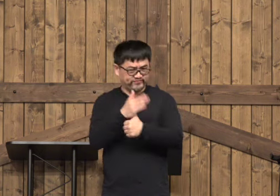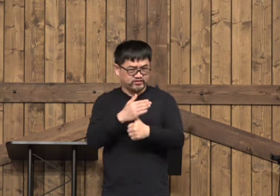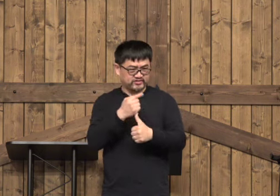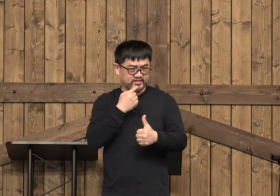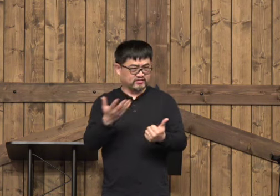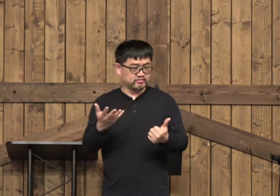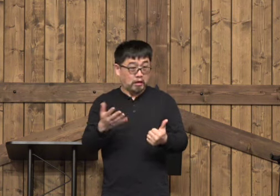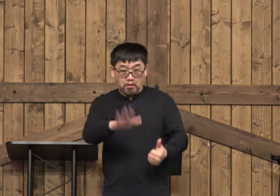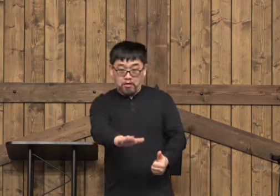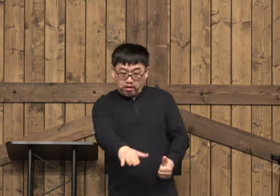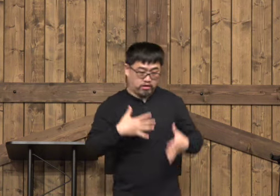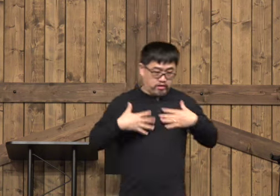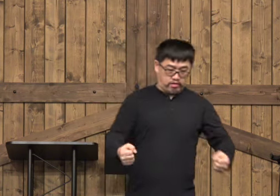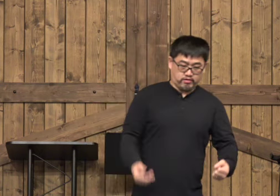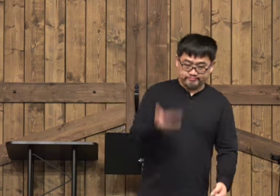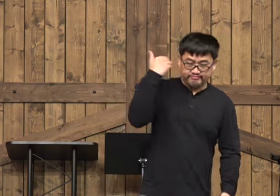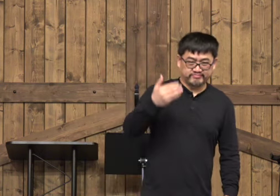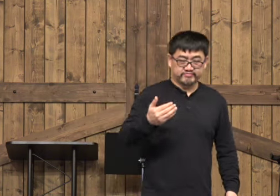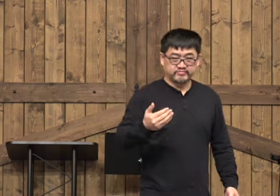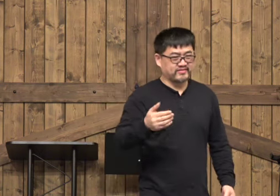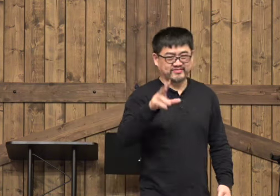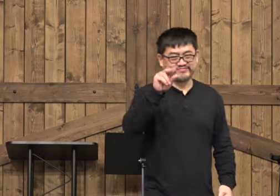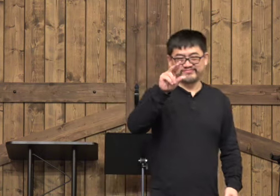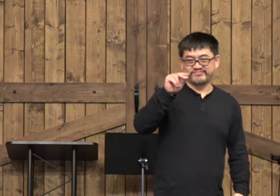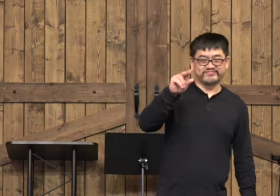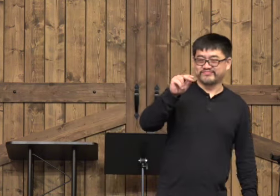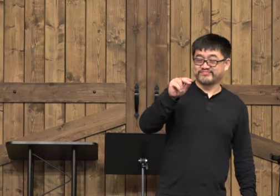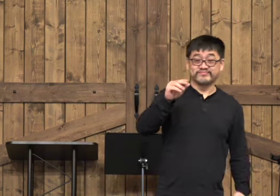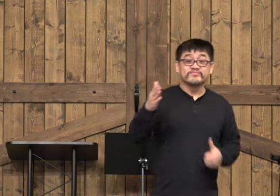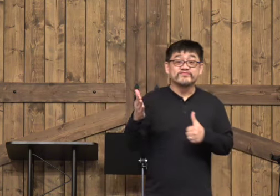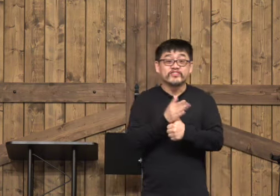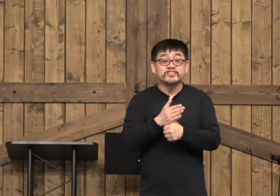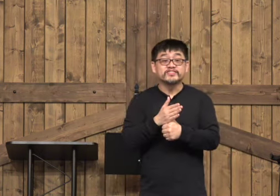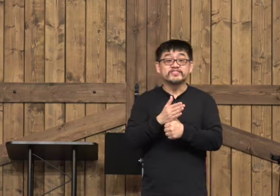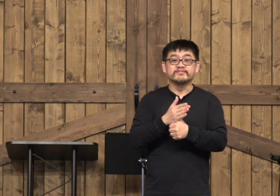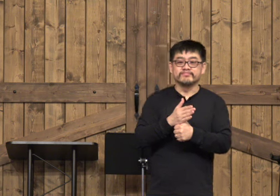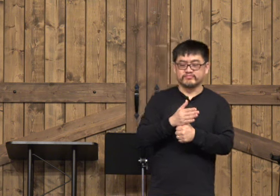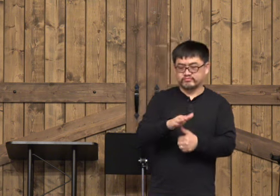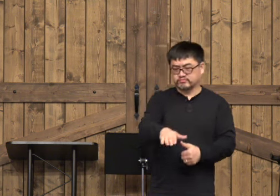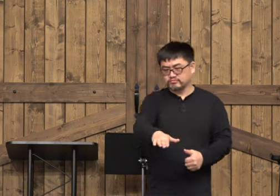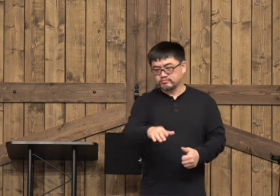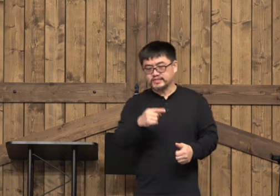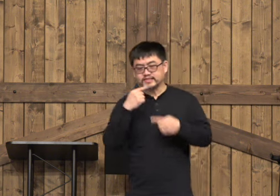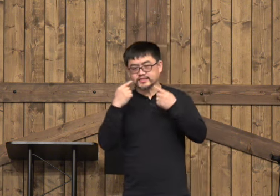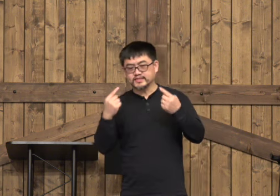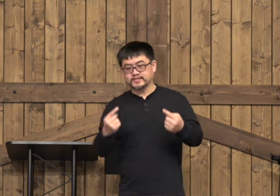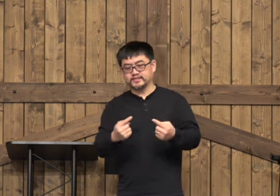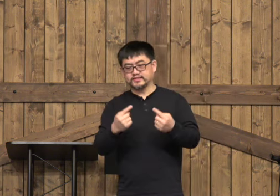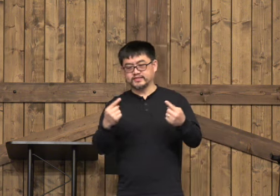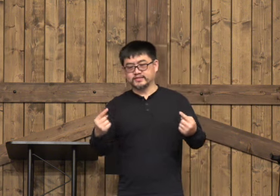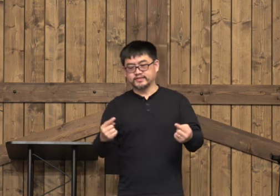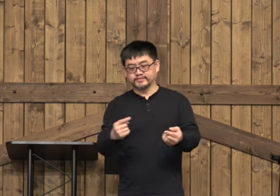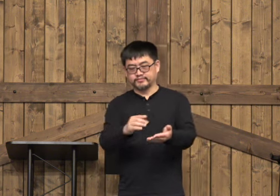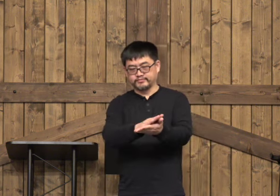And Jesus first told them. He didn't tell them to heal. He healed that he left. He told them that his sins were